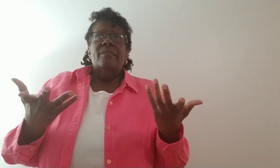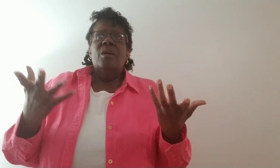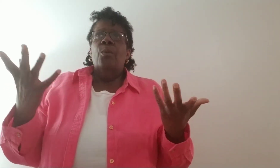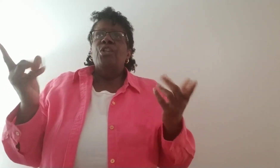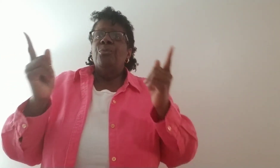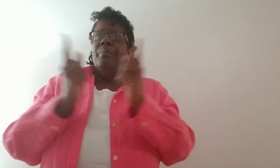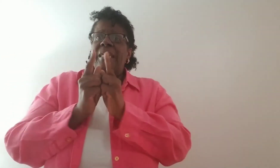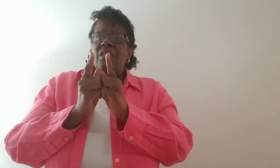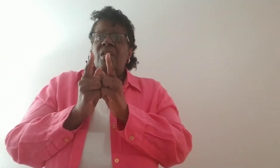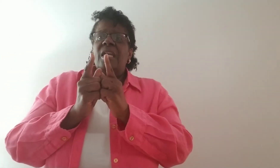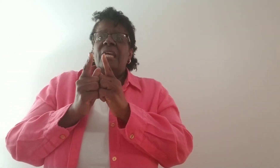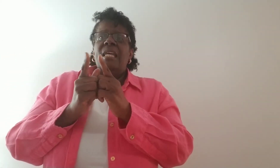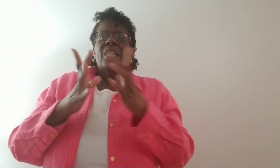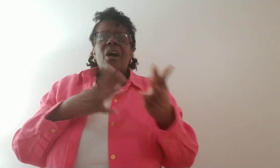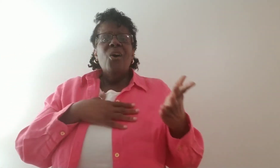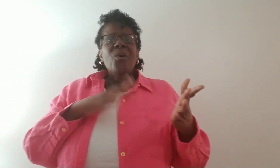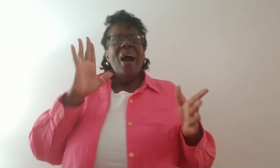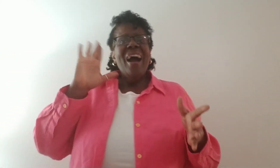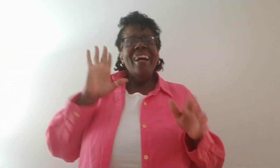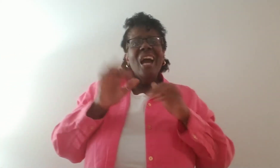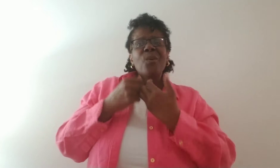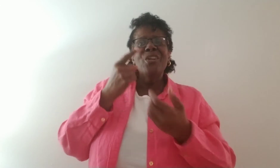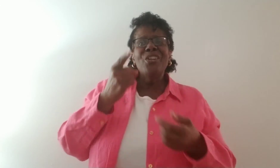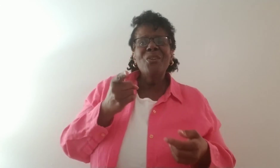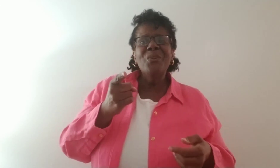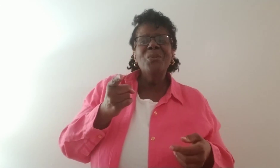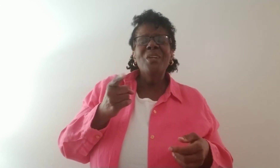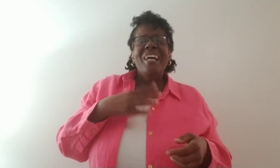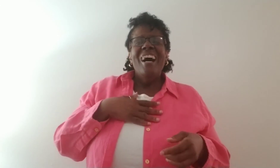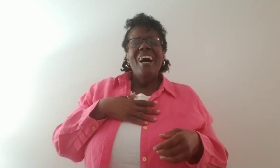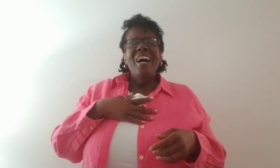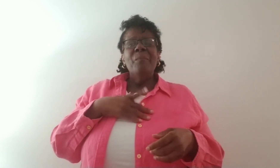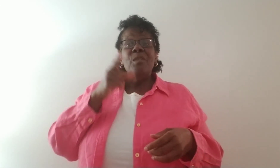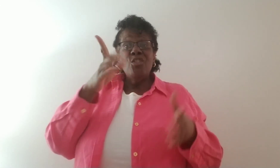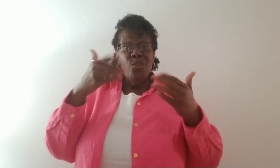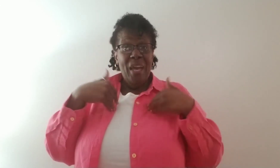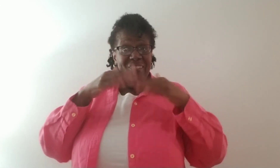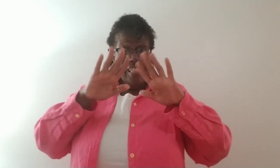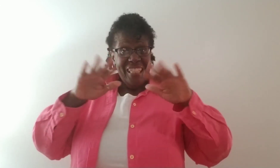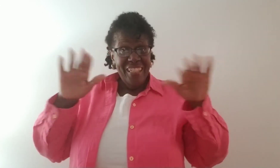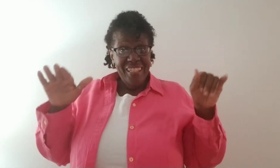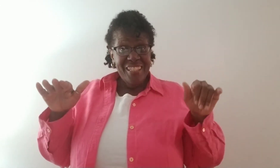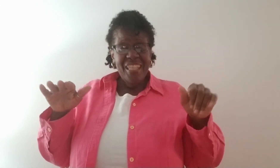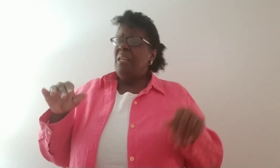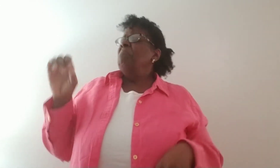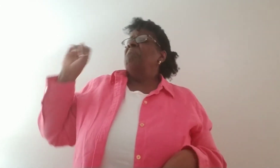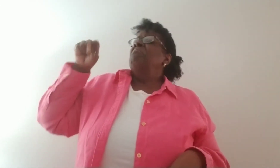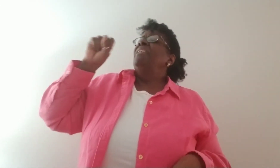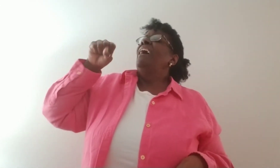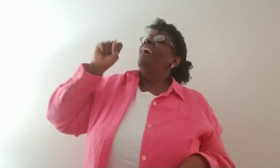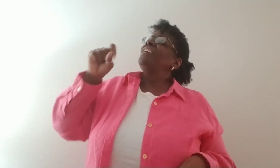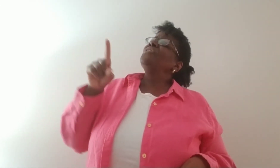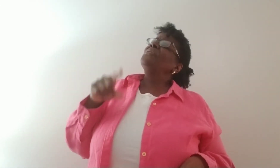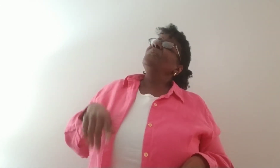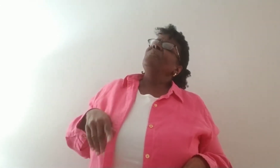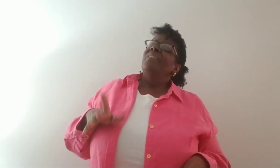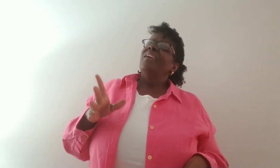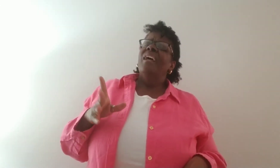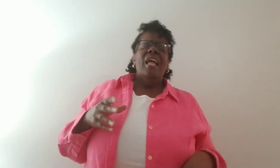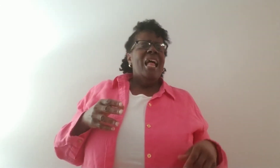Someone you meet. Oh, hi, how are you? Do you have any kids? Yeah, I do.